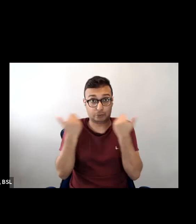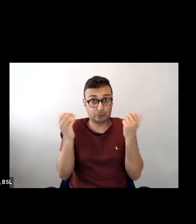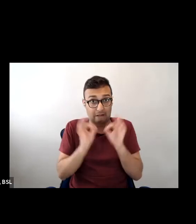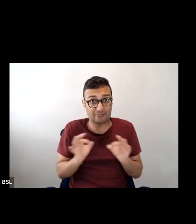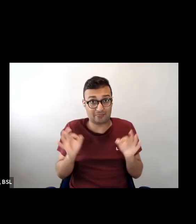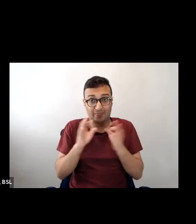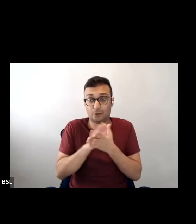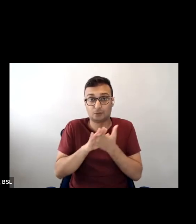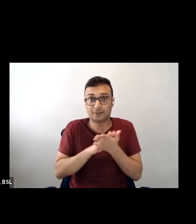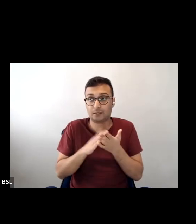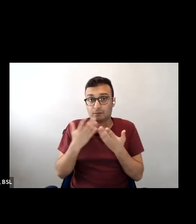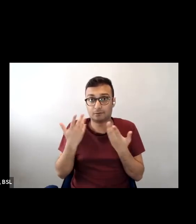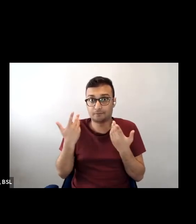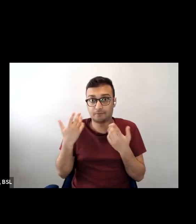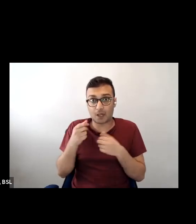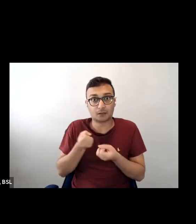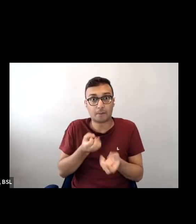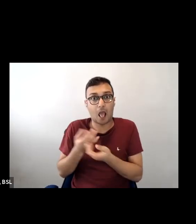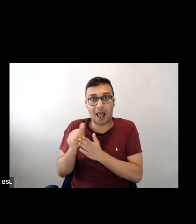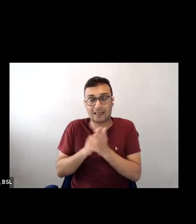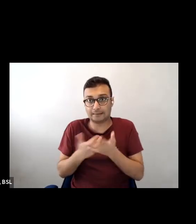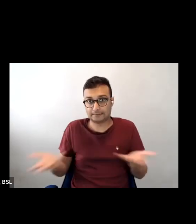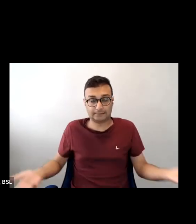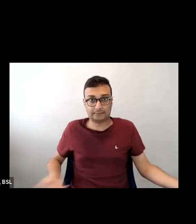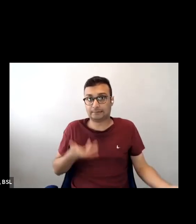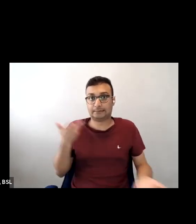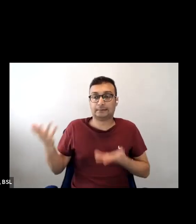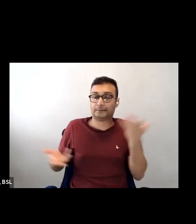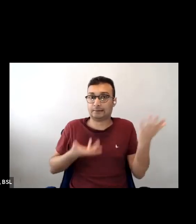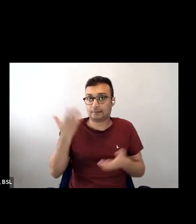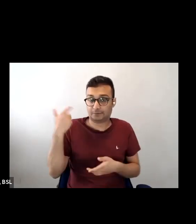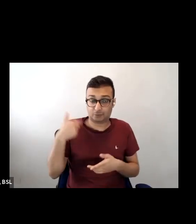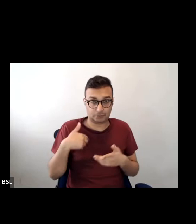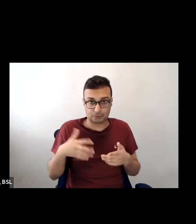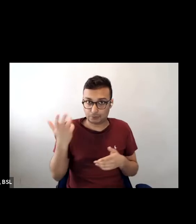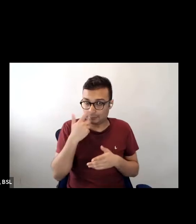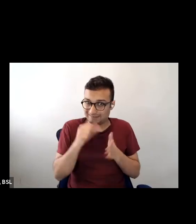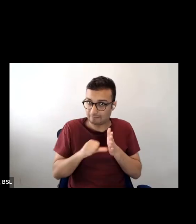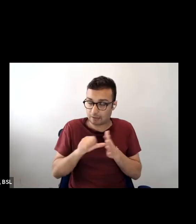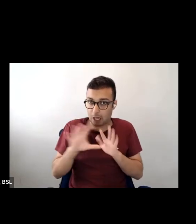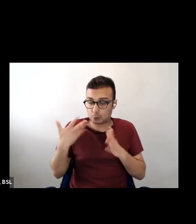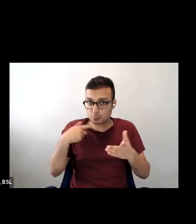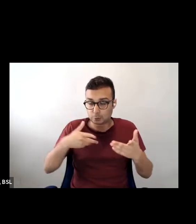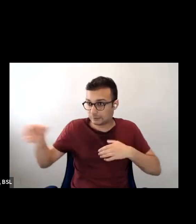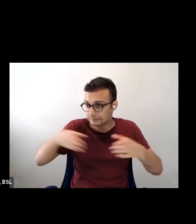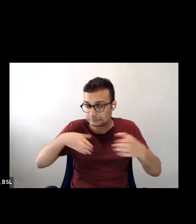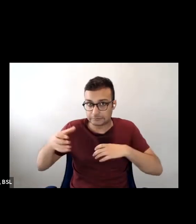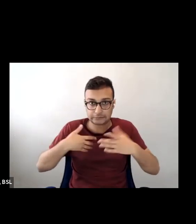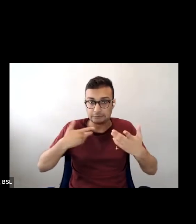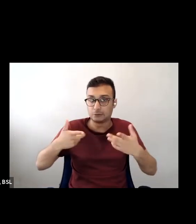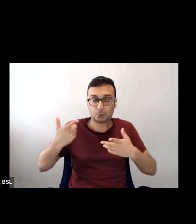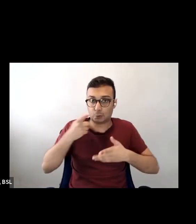was most difficult to procure and to forecast the most